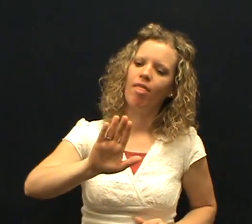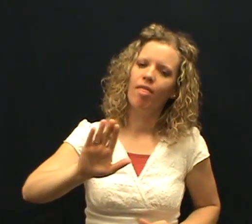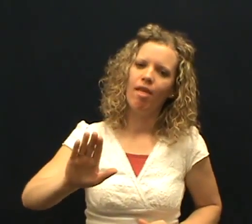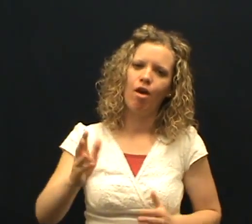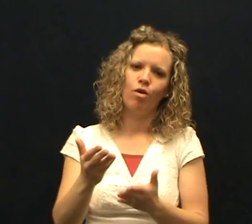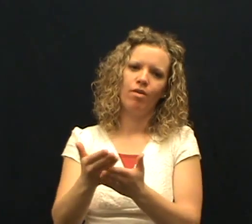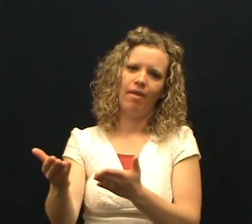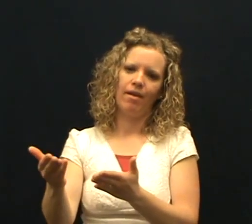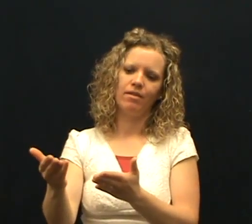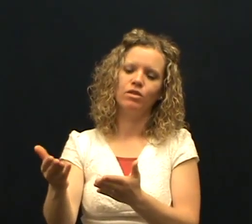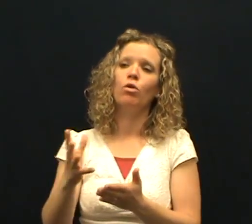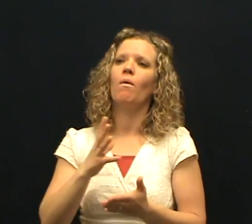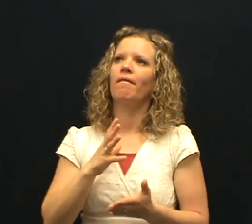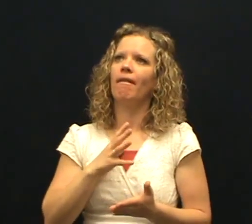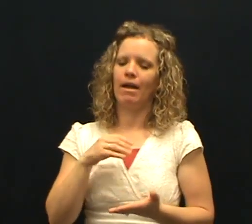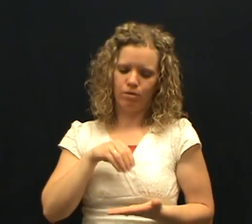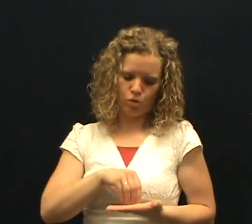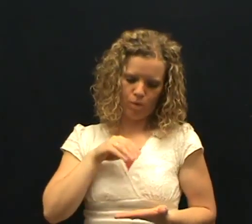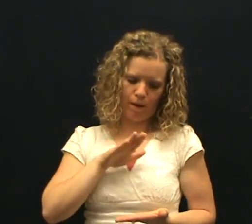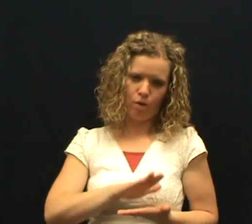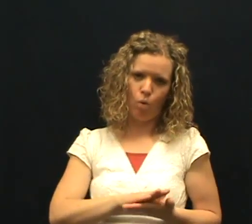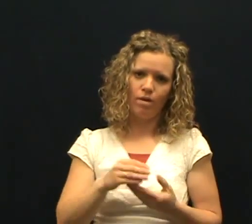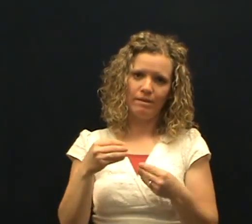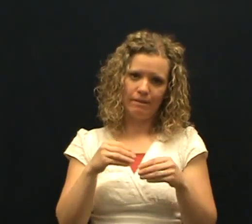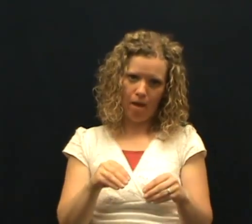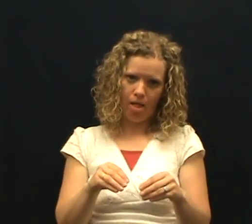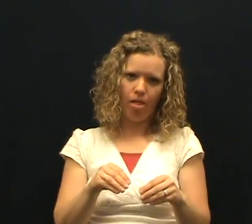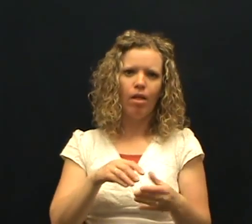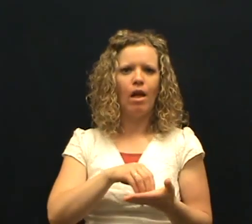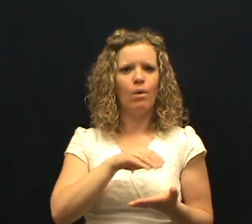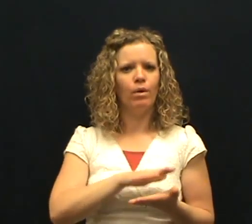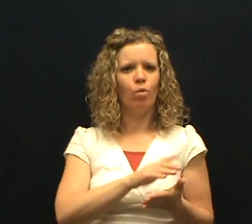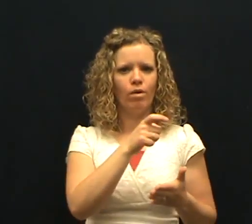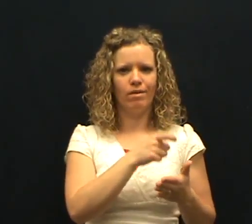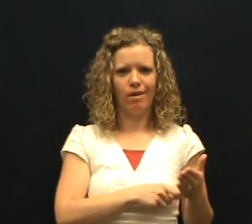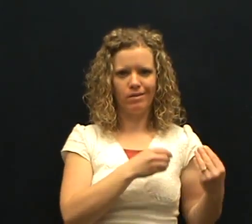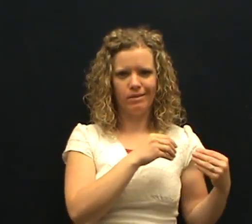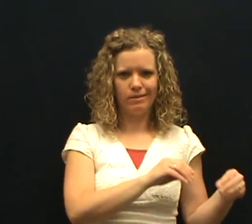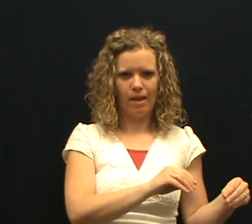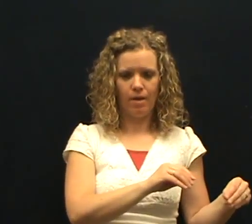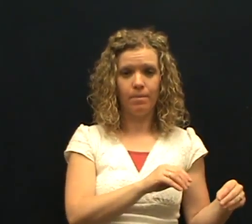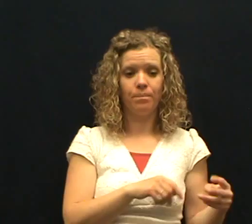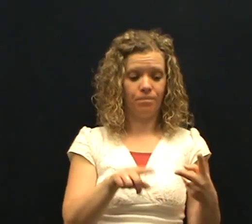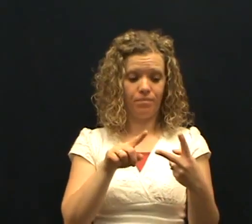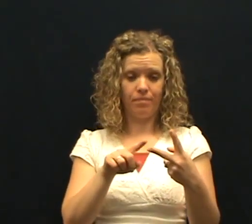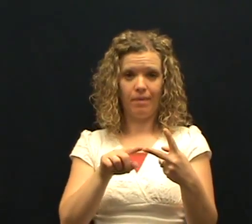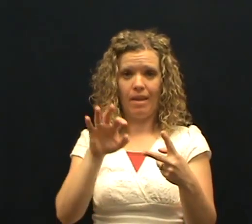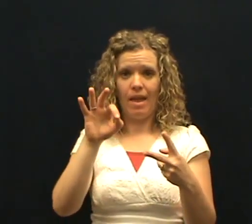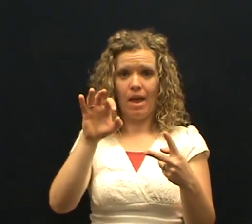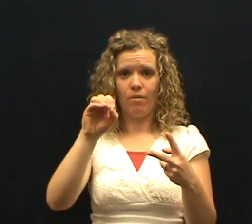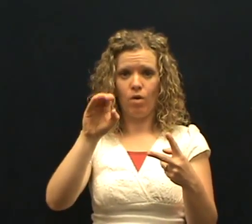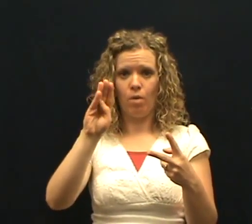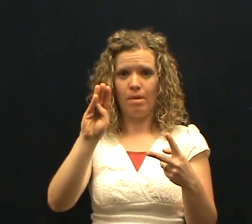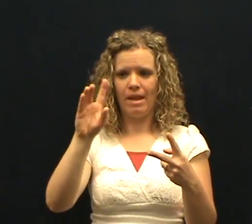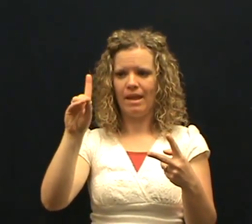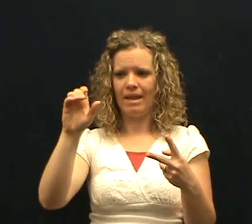sale and the cost of the sale. The other is FOB destination. That means title doesn't